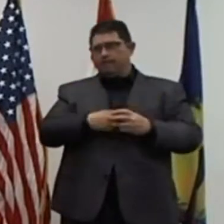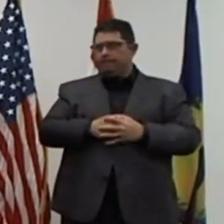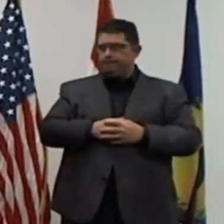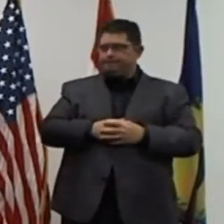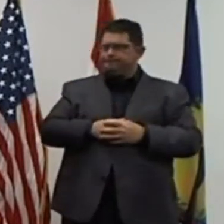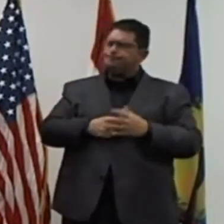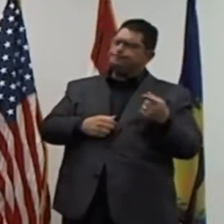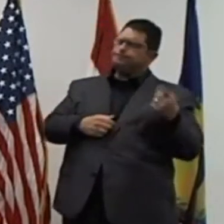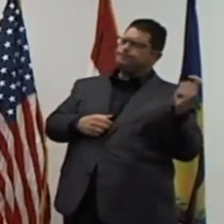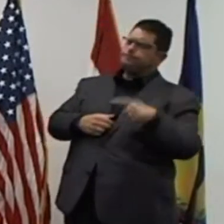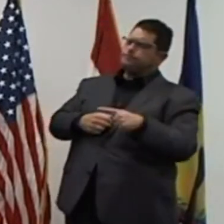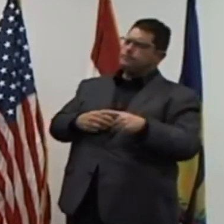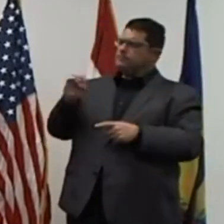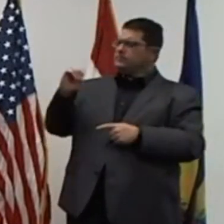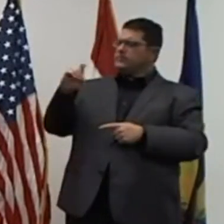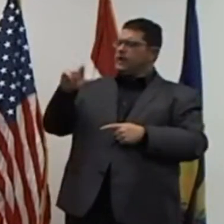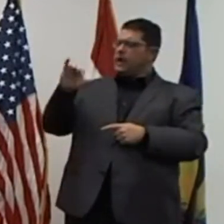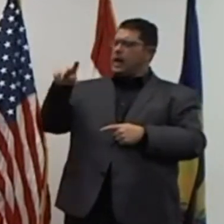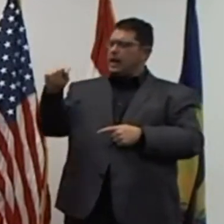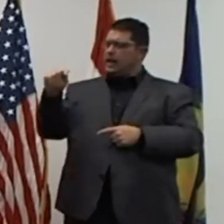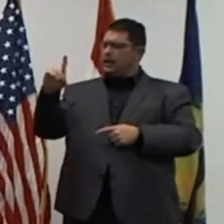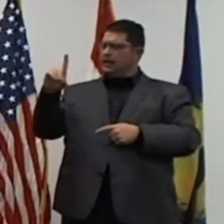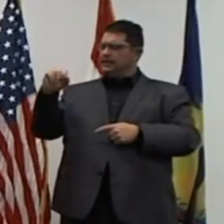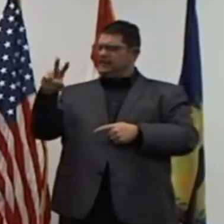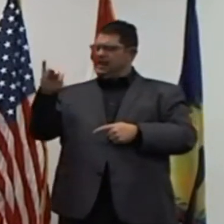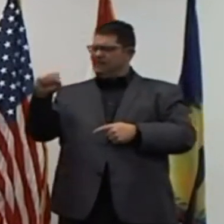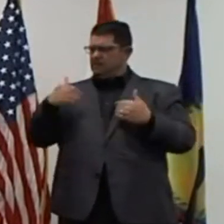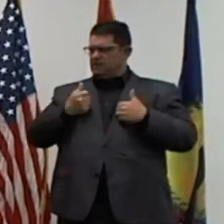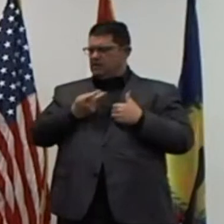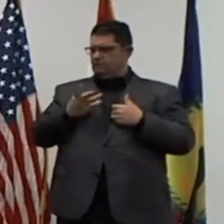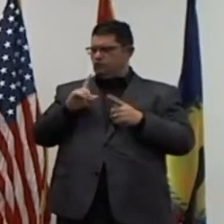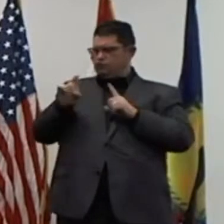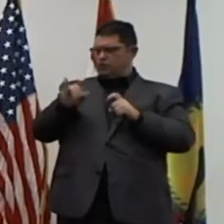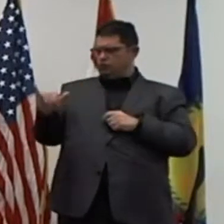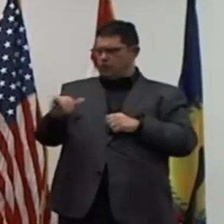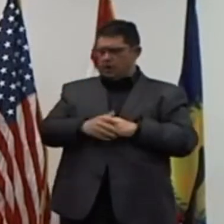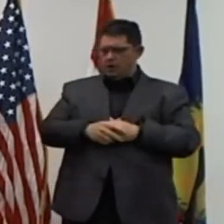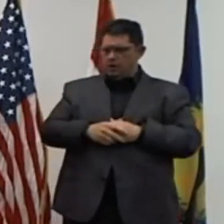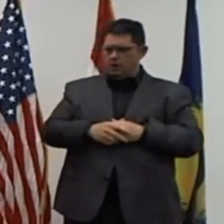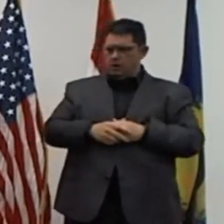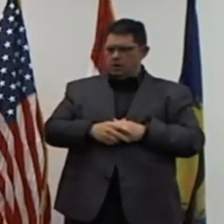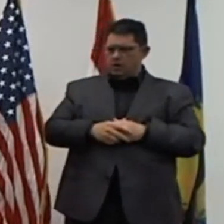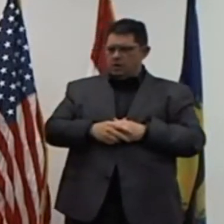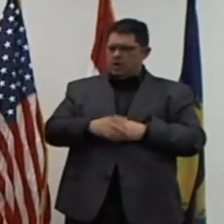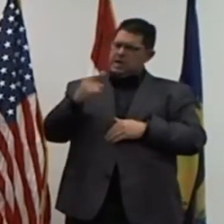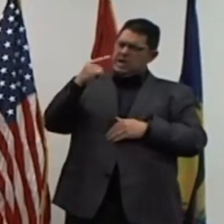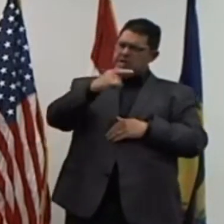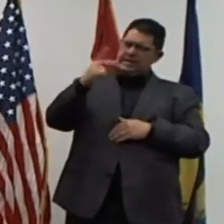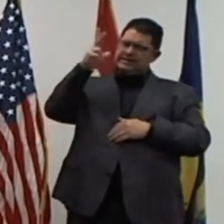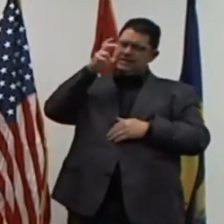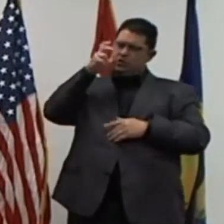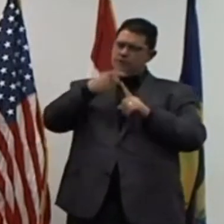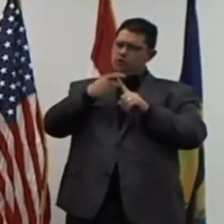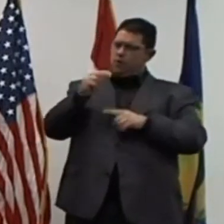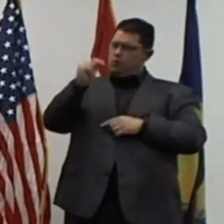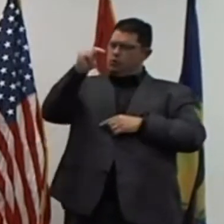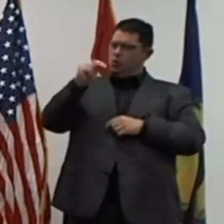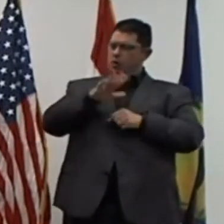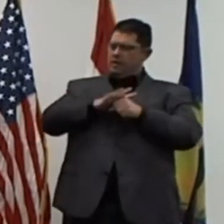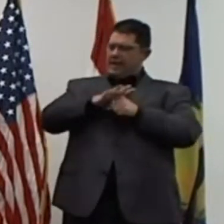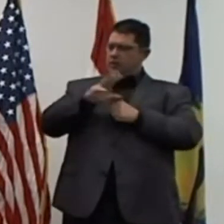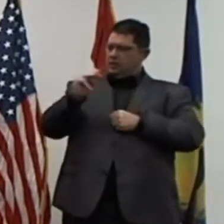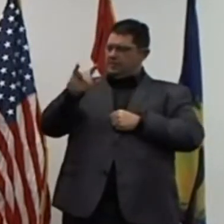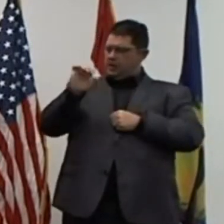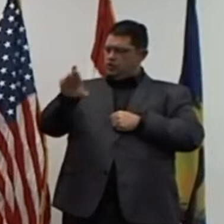If I may, one of our colleagues, Elliot Davis, has a couple of questions for you as well. He is hearing from North County mayors